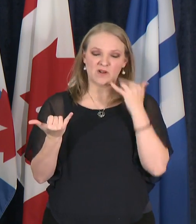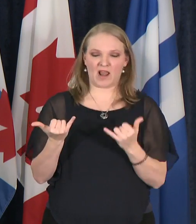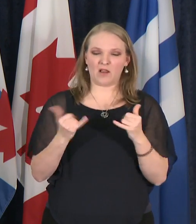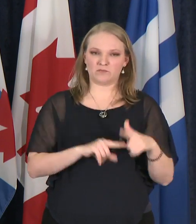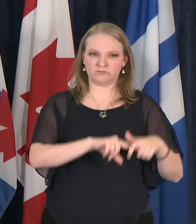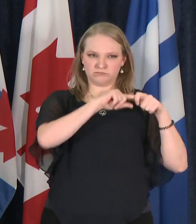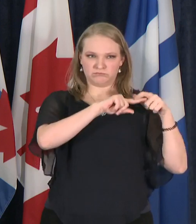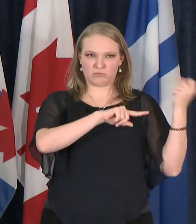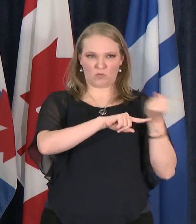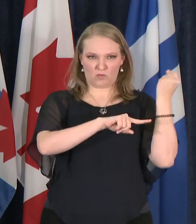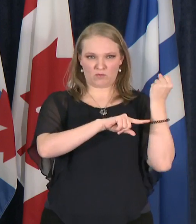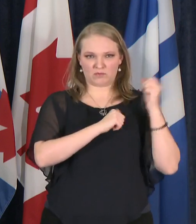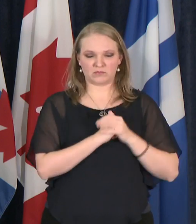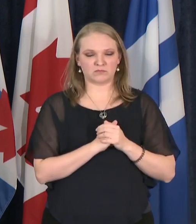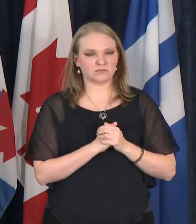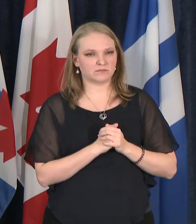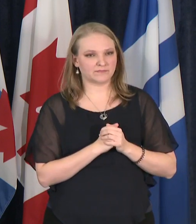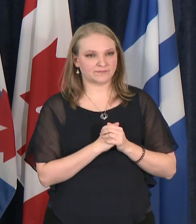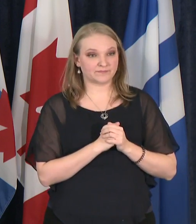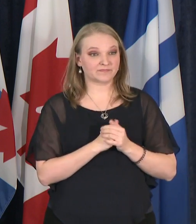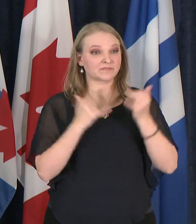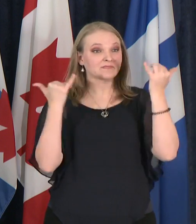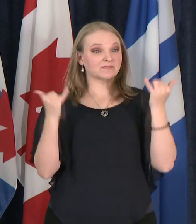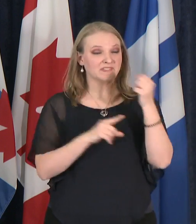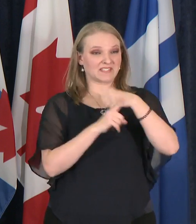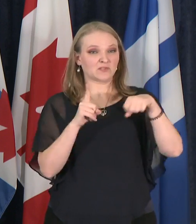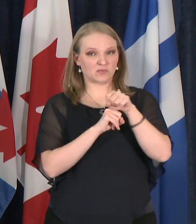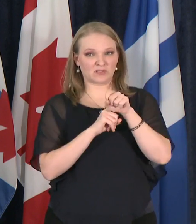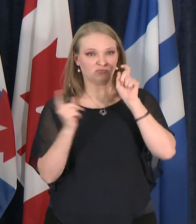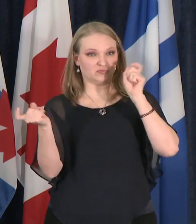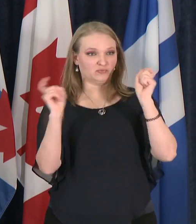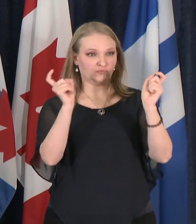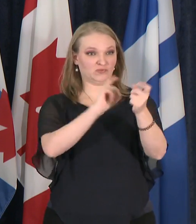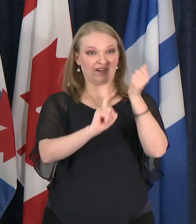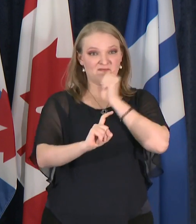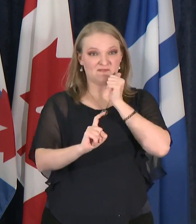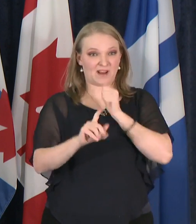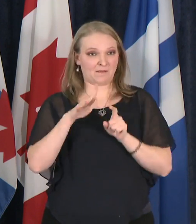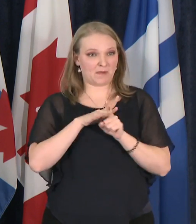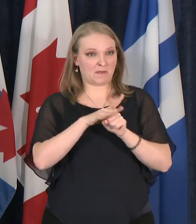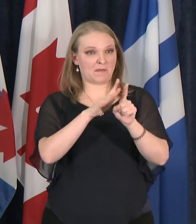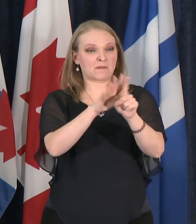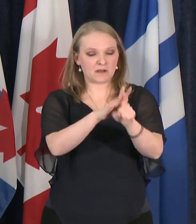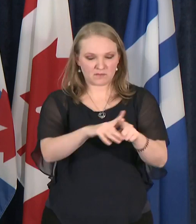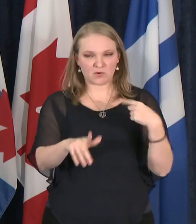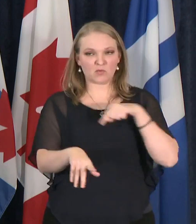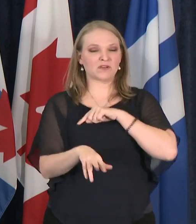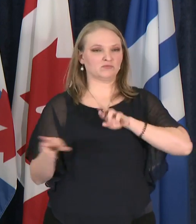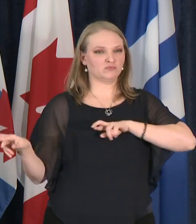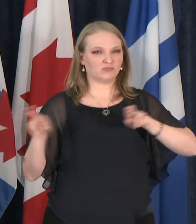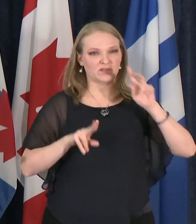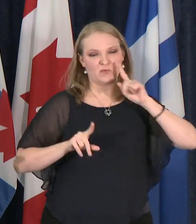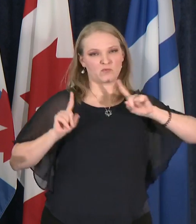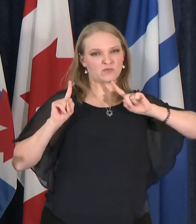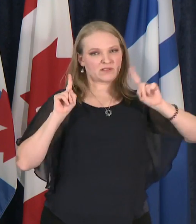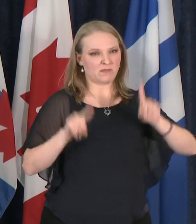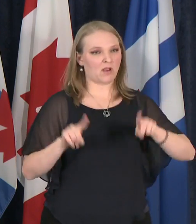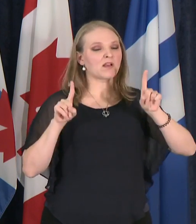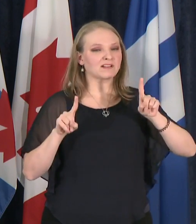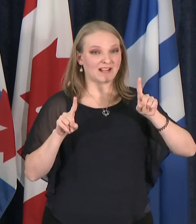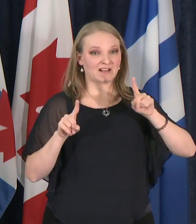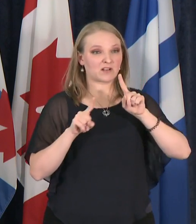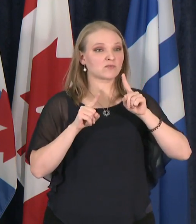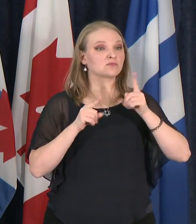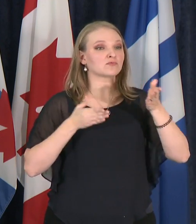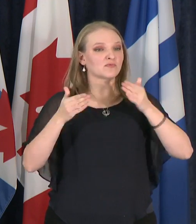this matter rapidly evolves, the EOC and city operations remain nimble and ready to respond and adjust service levels